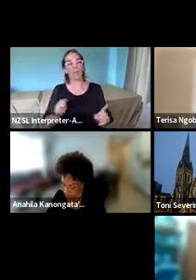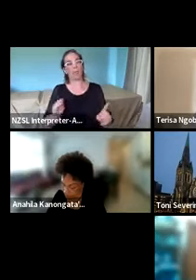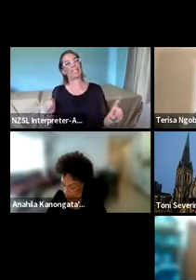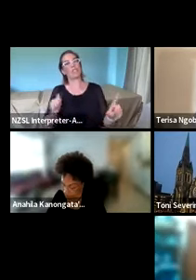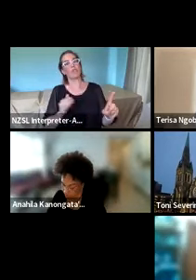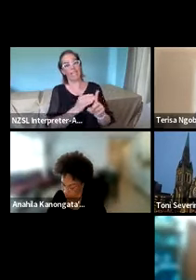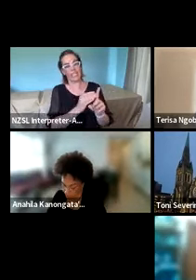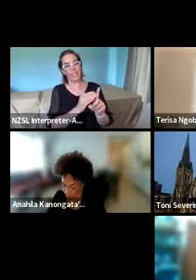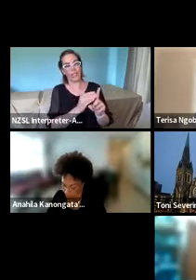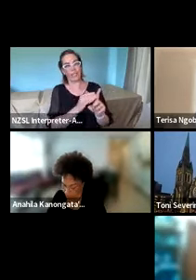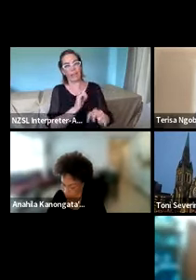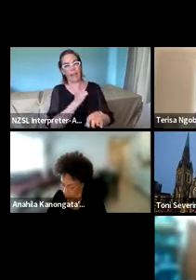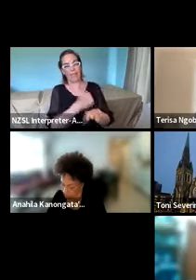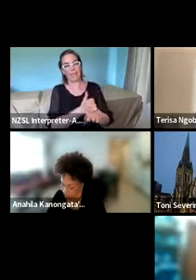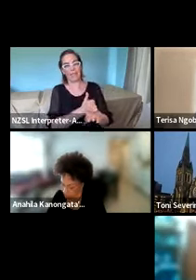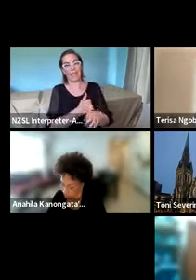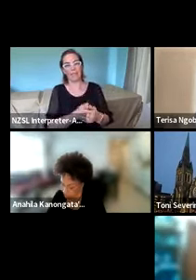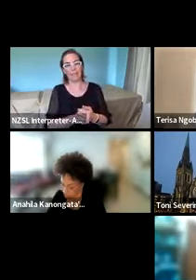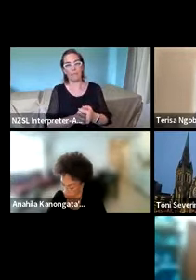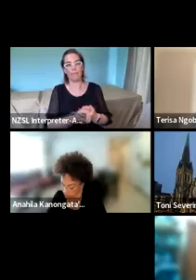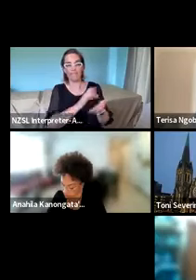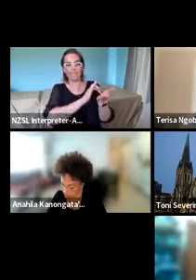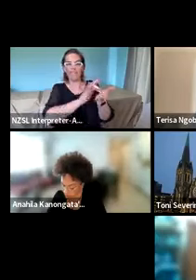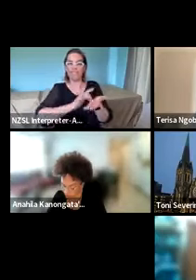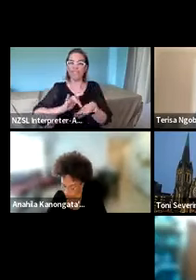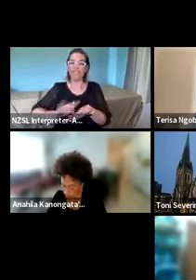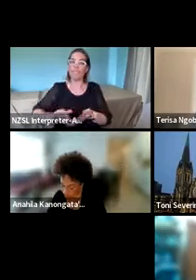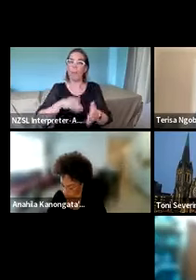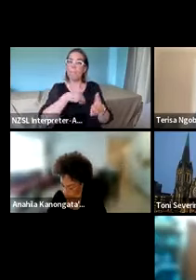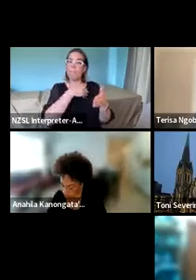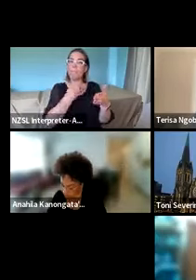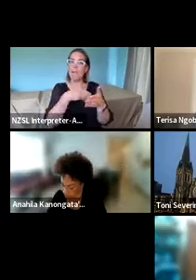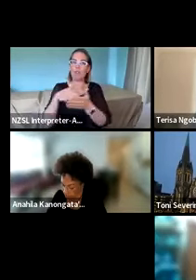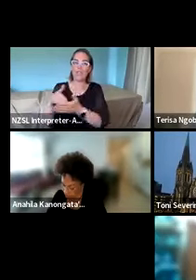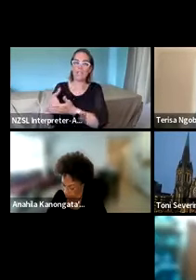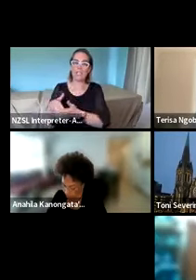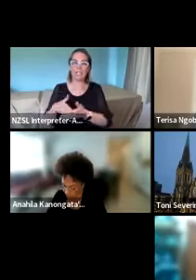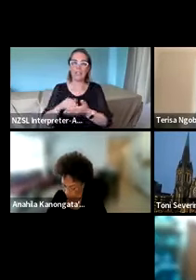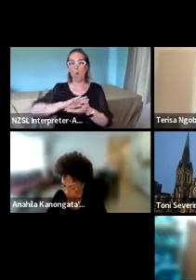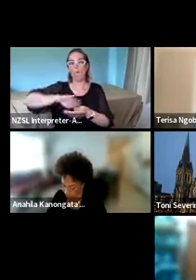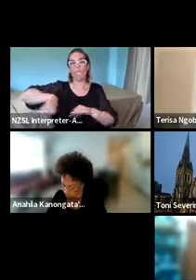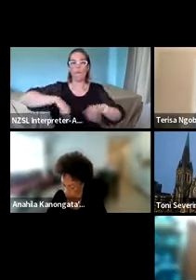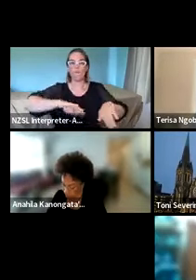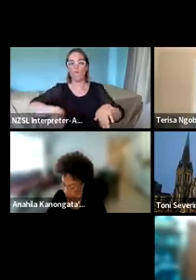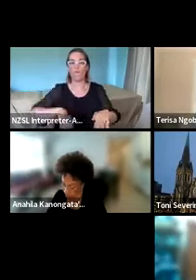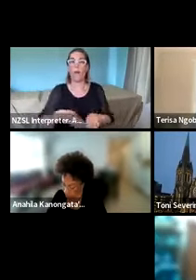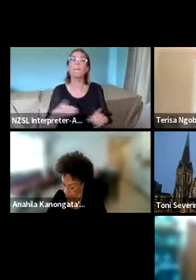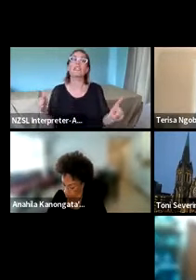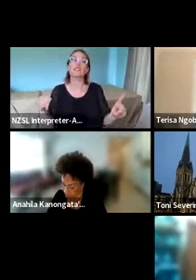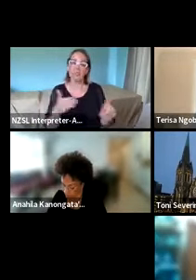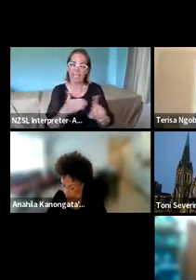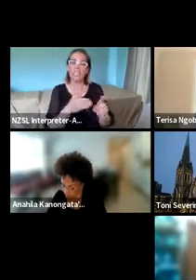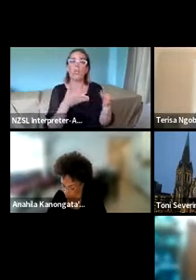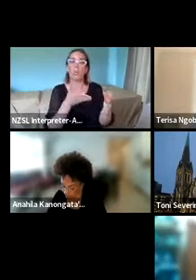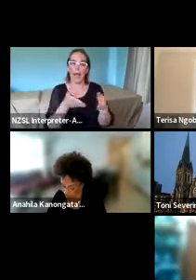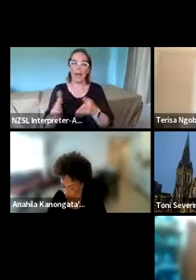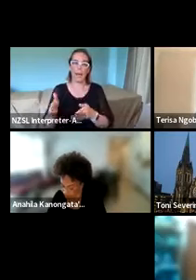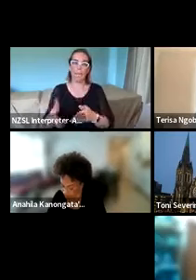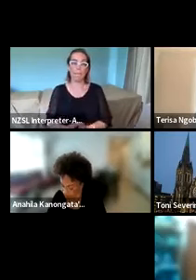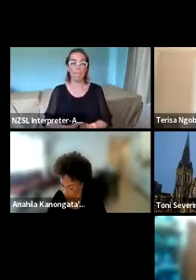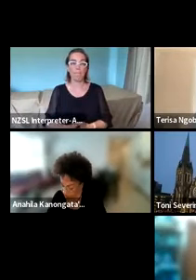strategic basis about eliminating all barriers across the board and on a strategic basis. Thank you. It's